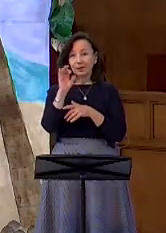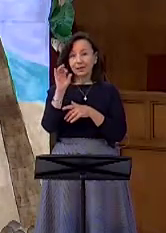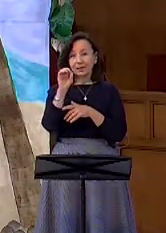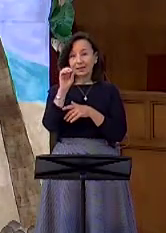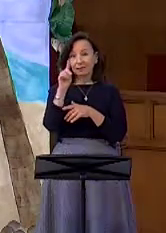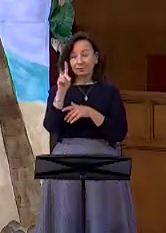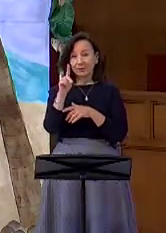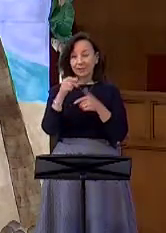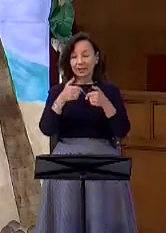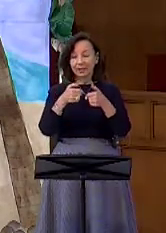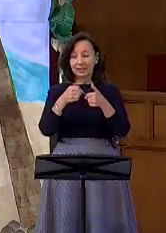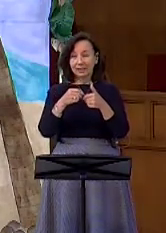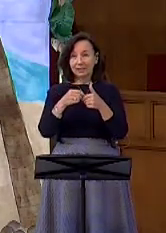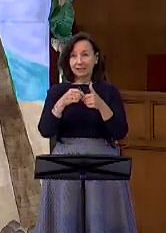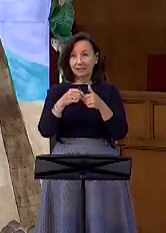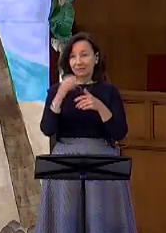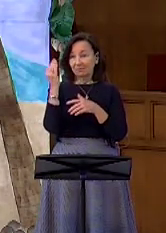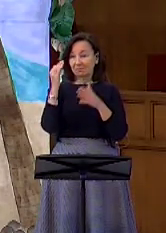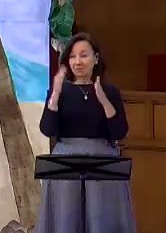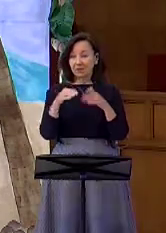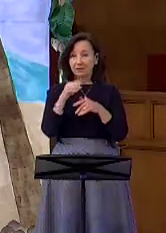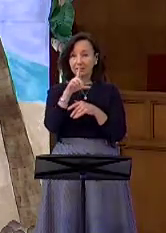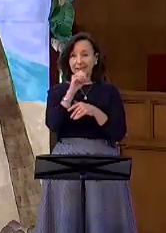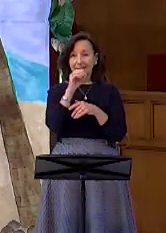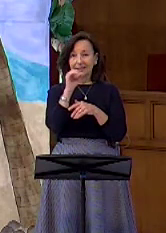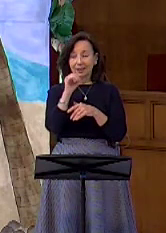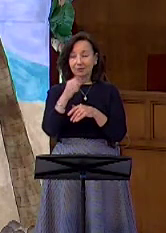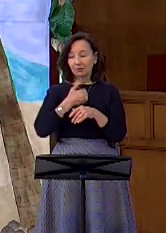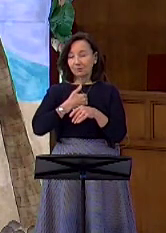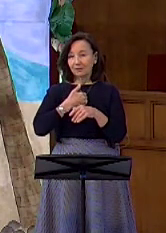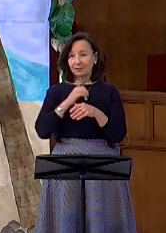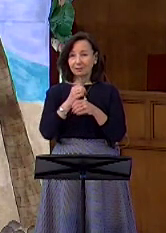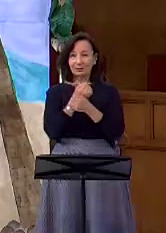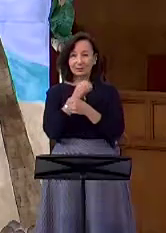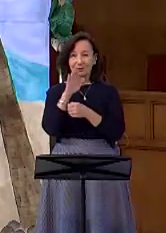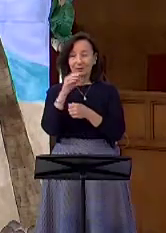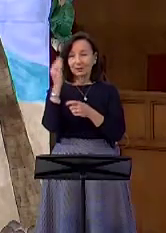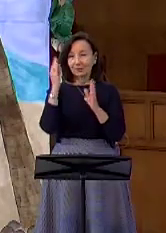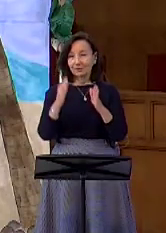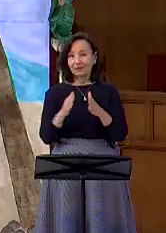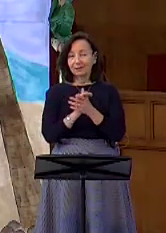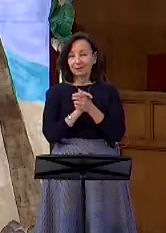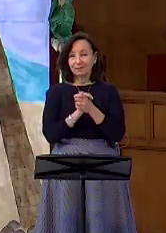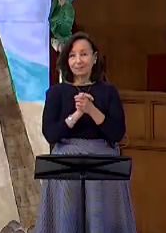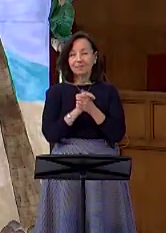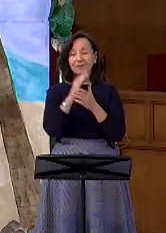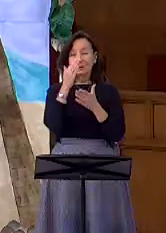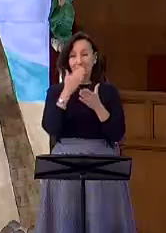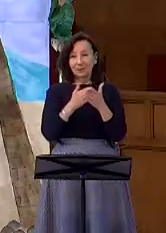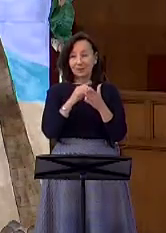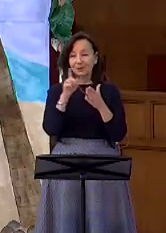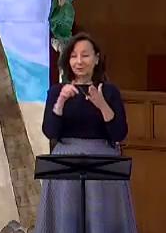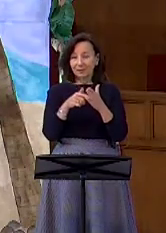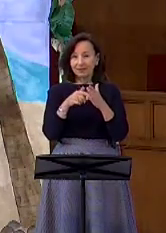832-773-4901. Text Pastor Leo or myself. We'd love to be your pastors. We'd love for you to be part of this